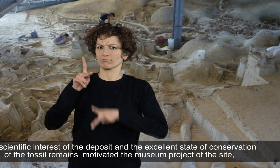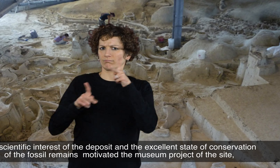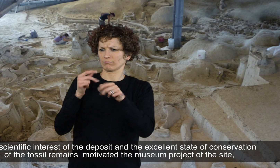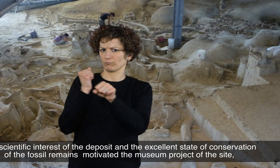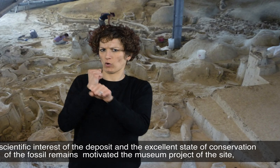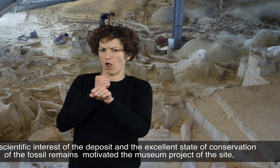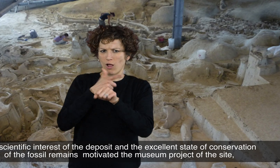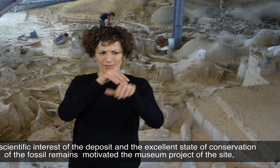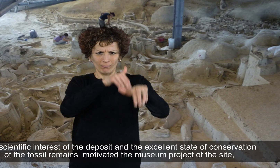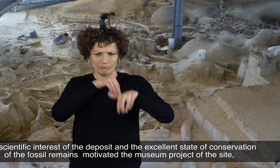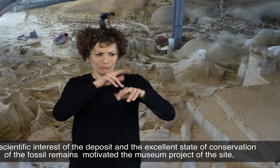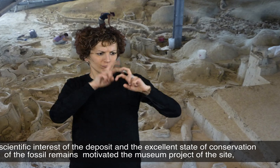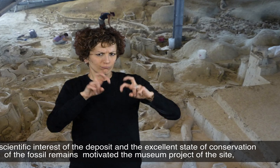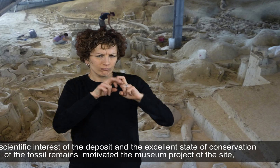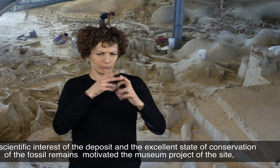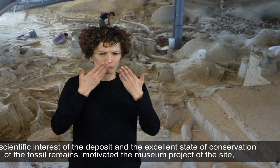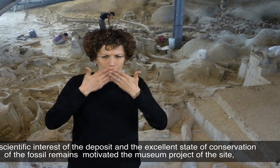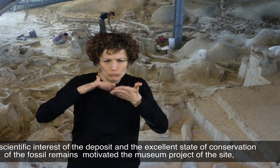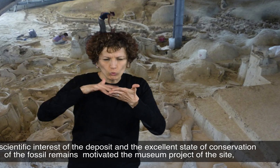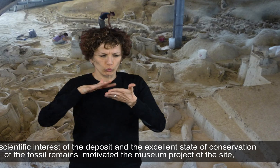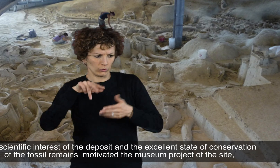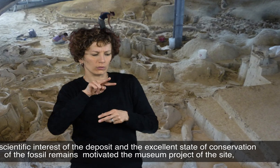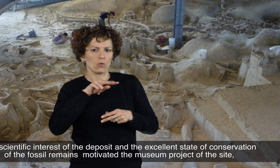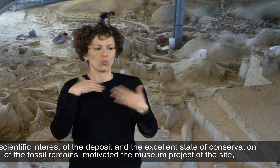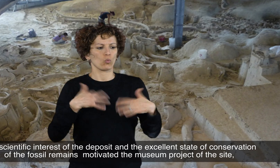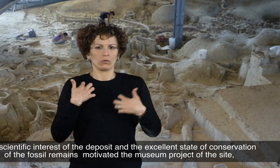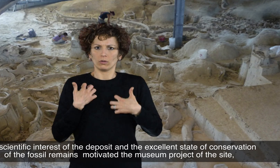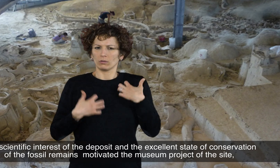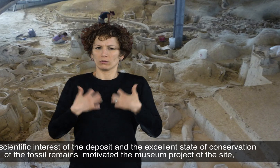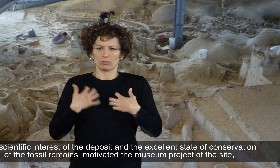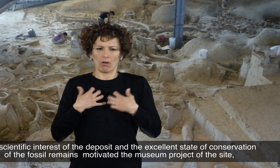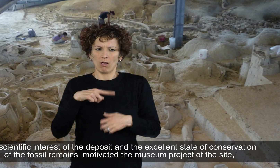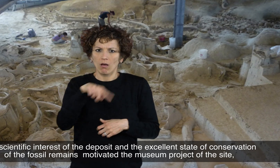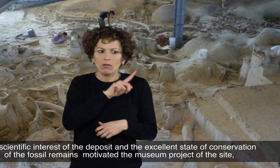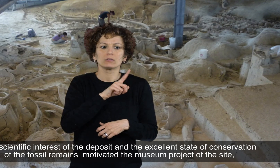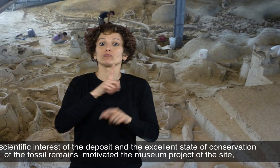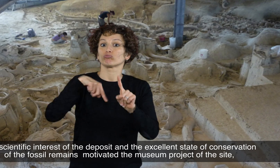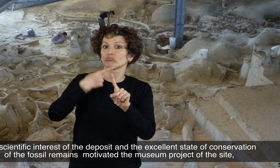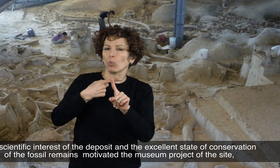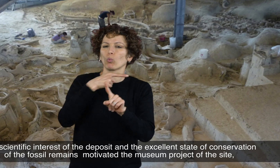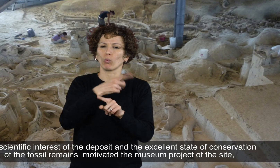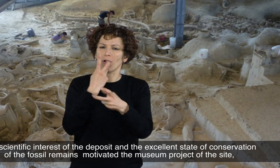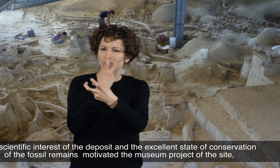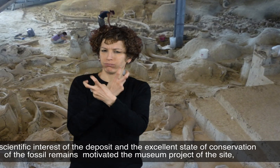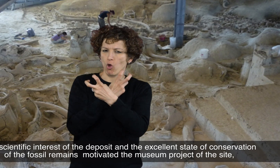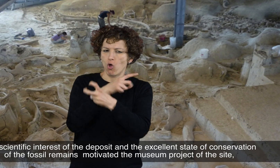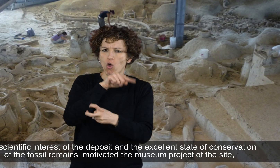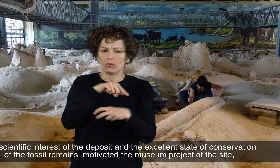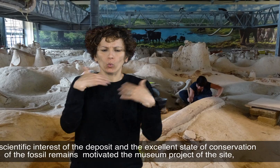The scientific interest of the deposit and the excellent state of conservation of the fossil remains motivated the